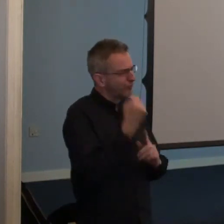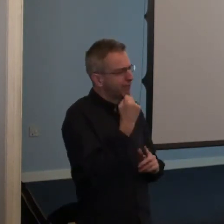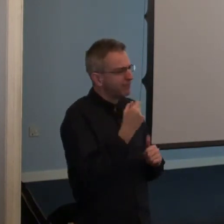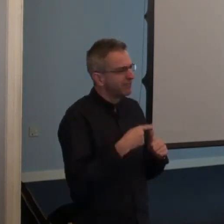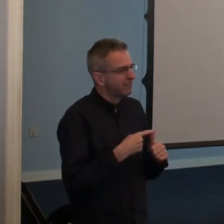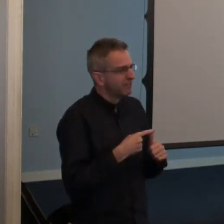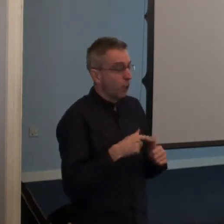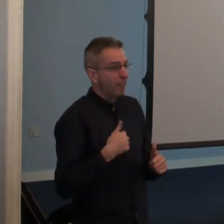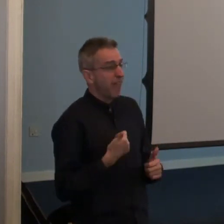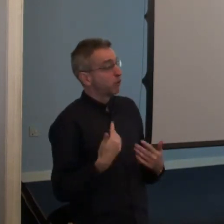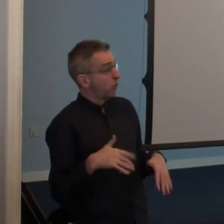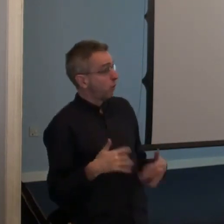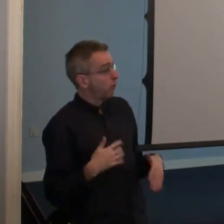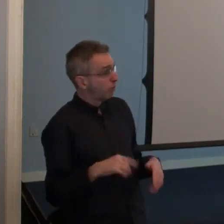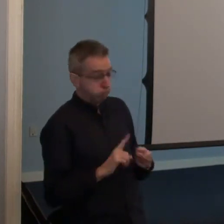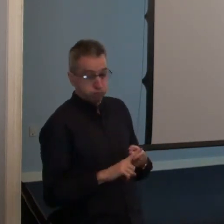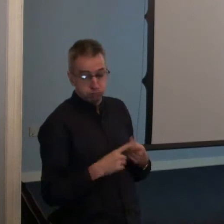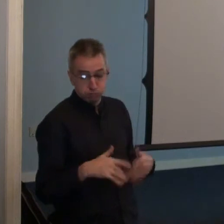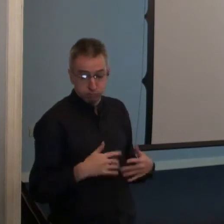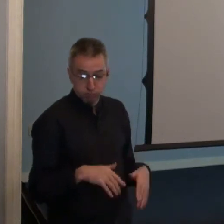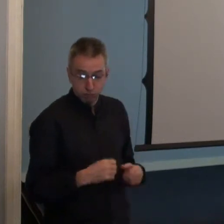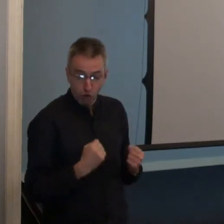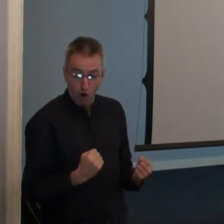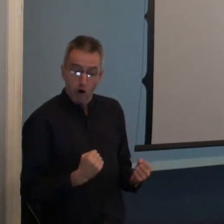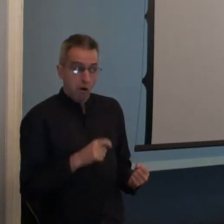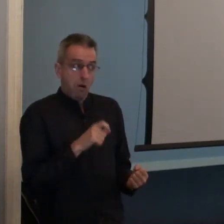who she beat to win the Oscar. So that was people were impressed by that.